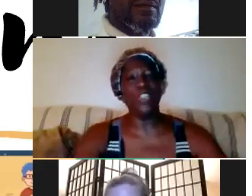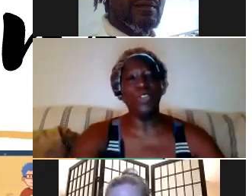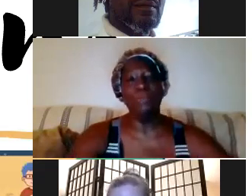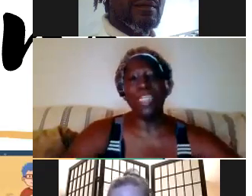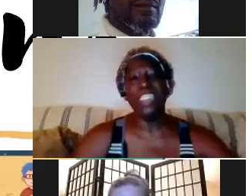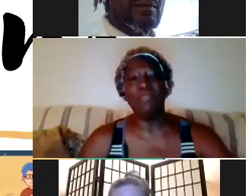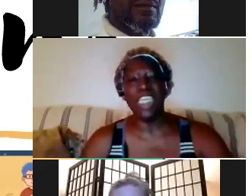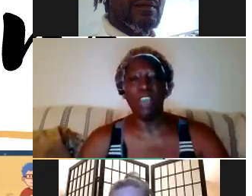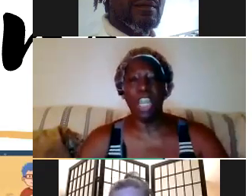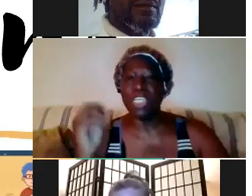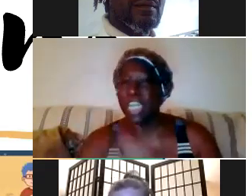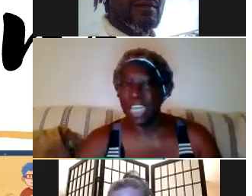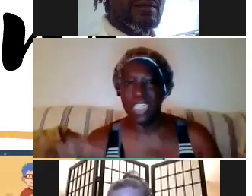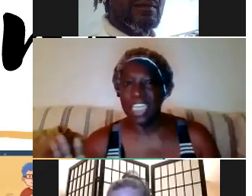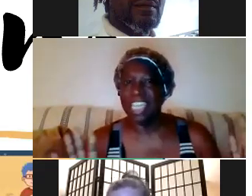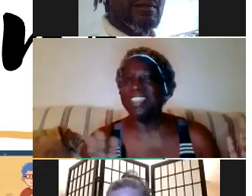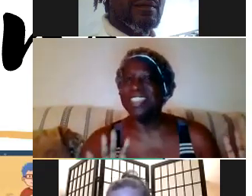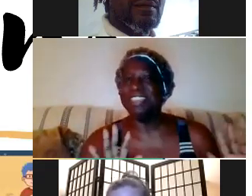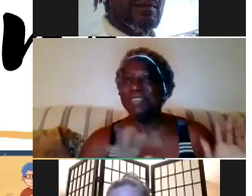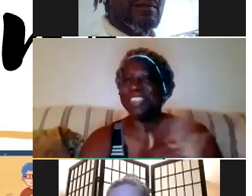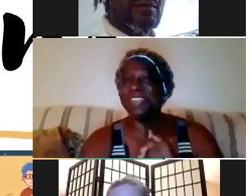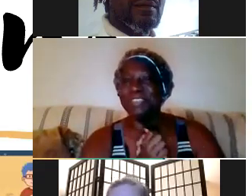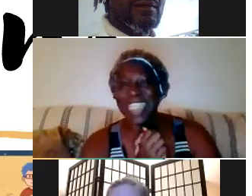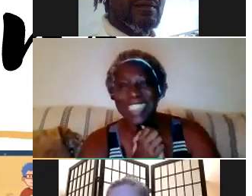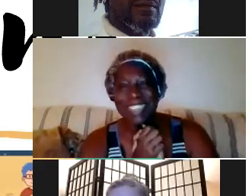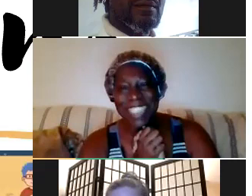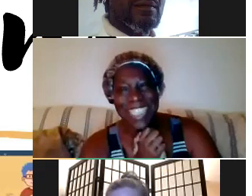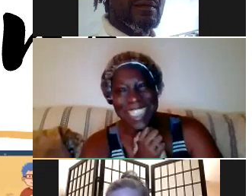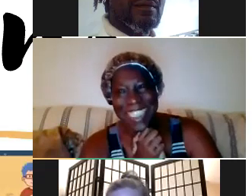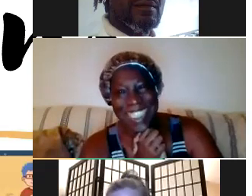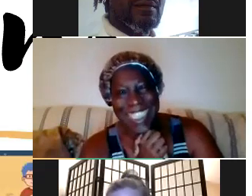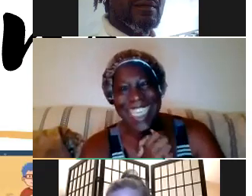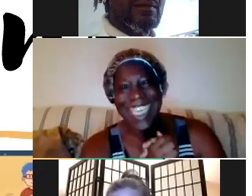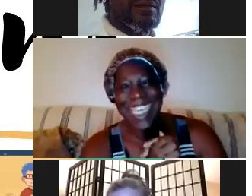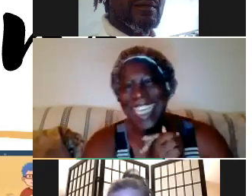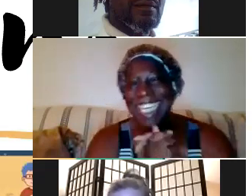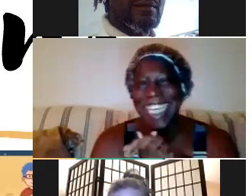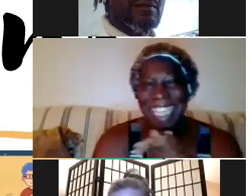that brings us to the months of the year. I'm sorry. Anything else? I'm just going fast.